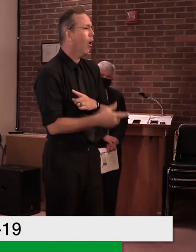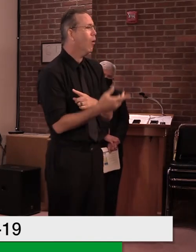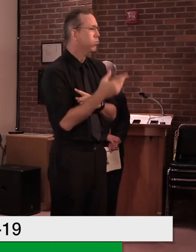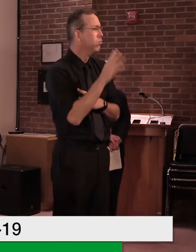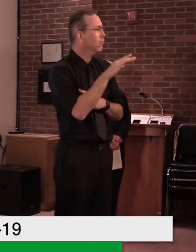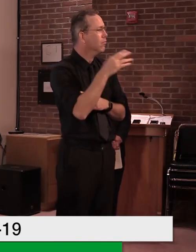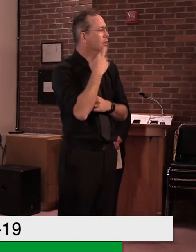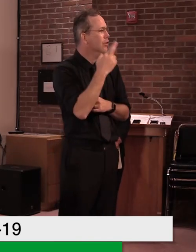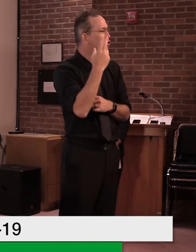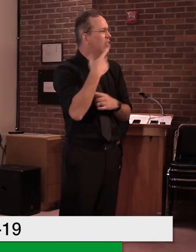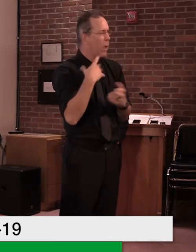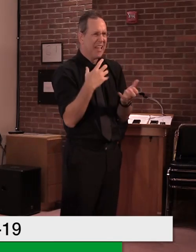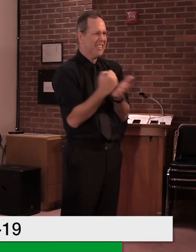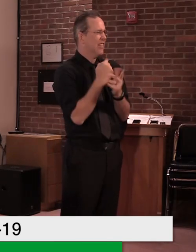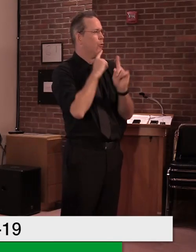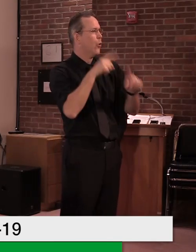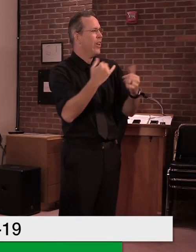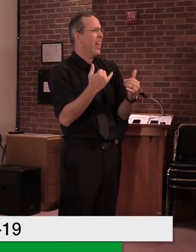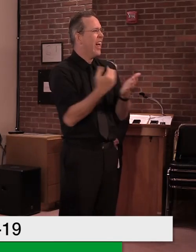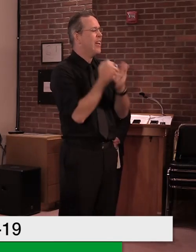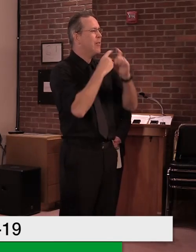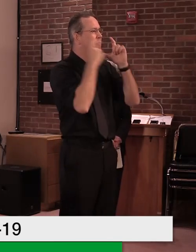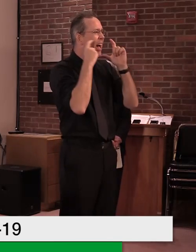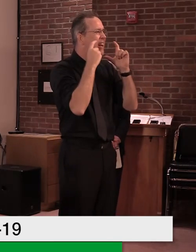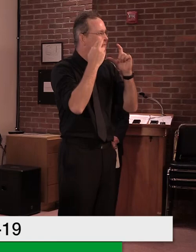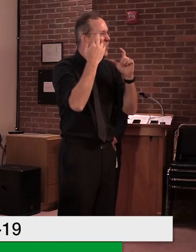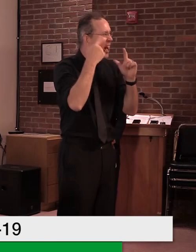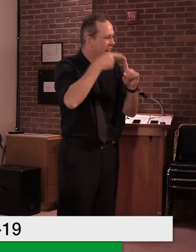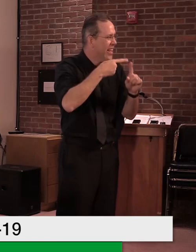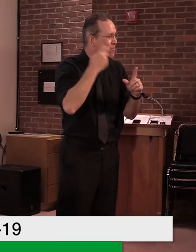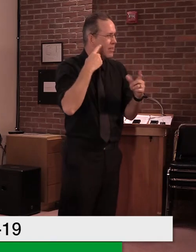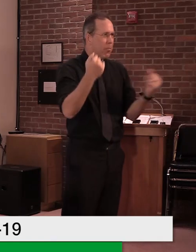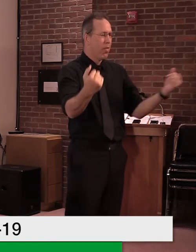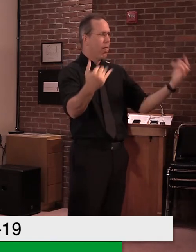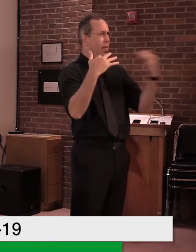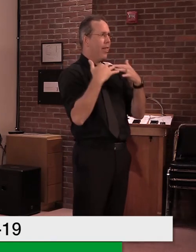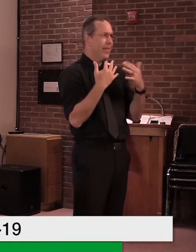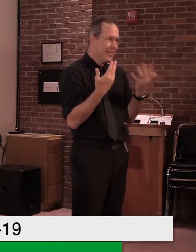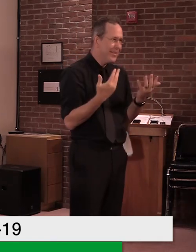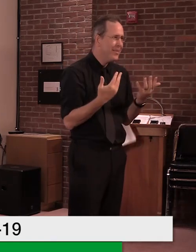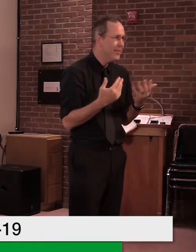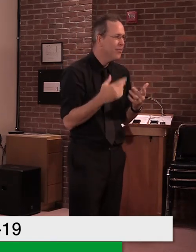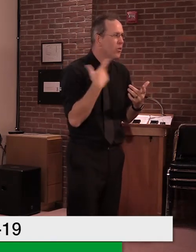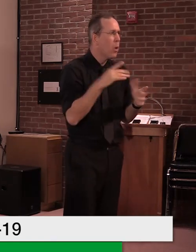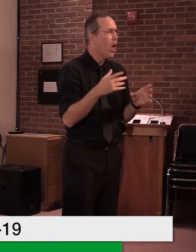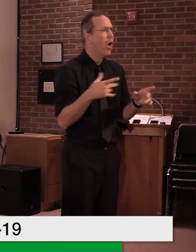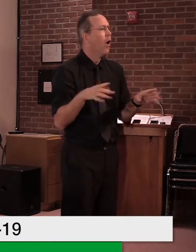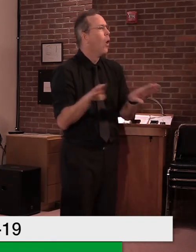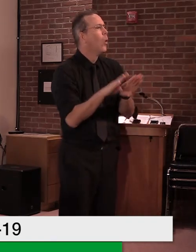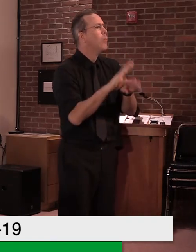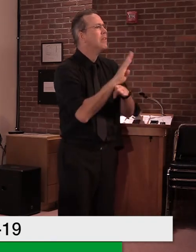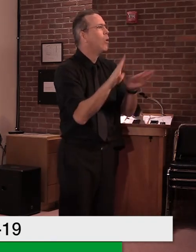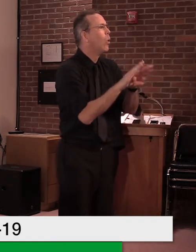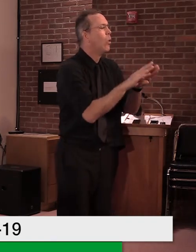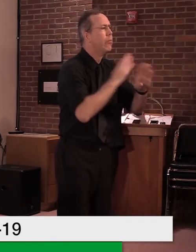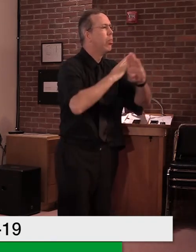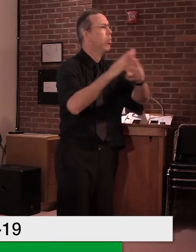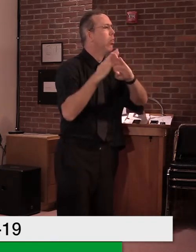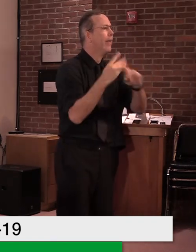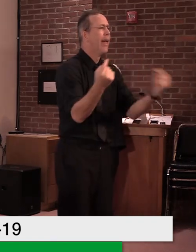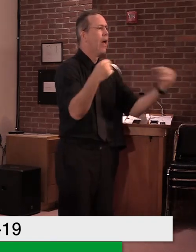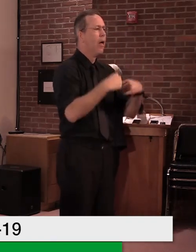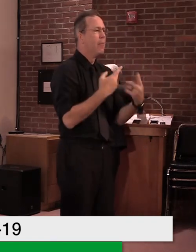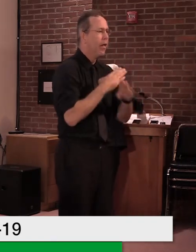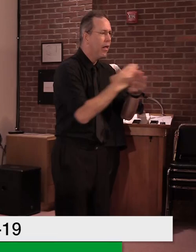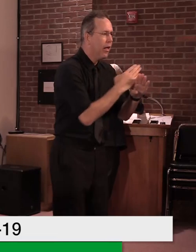because I want to be able to stay open. I want us to continue to be the safest state in the country with the lowest number of positive